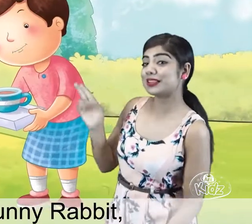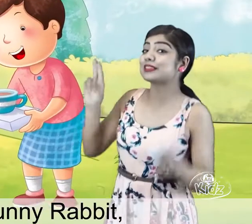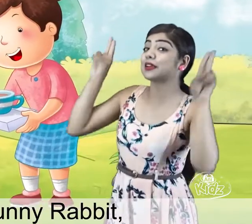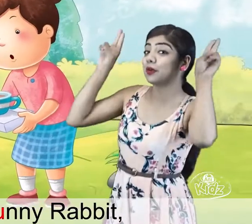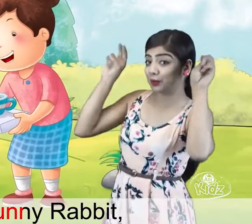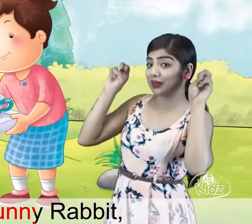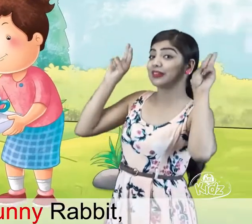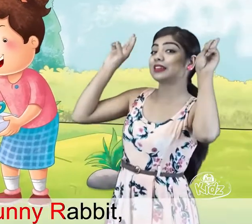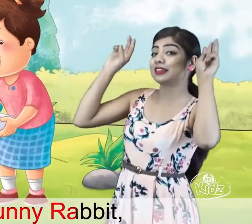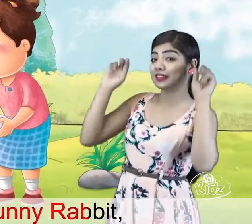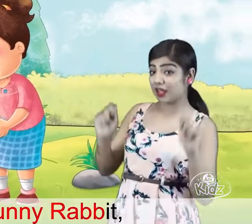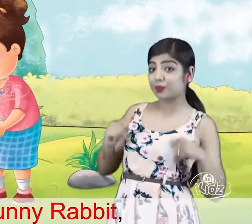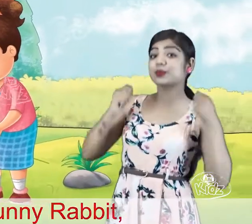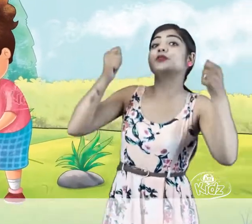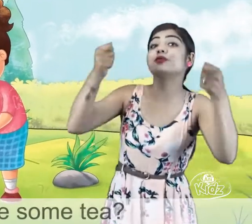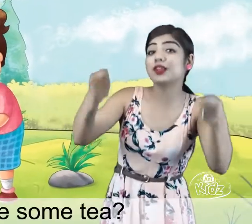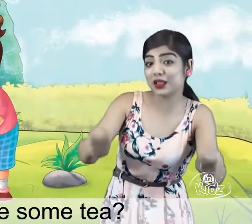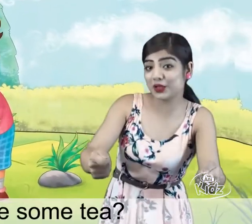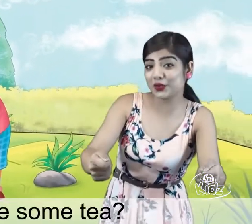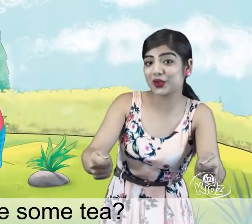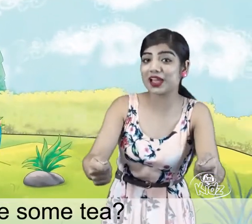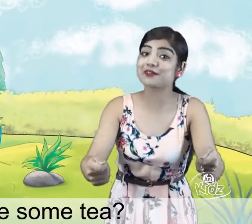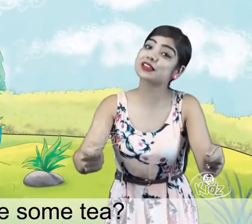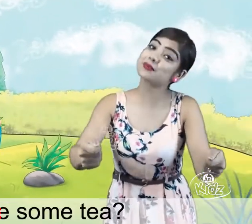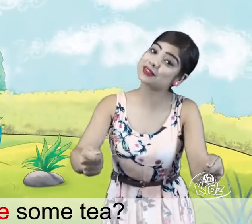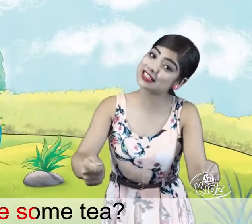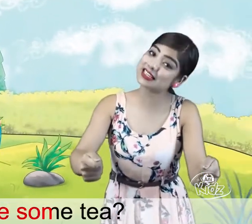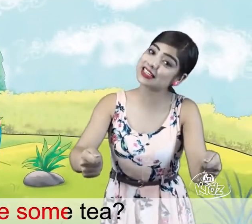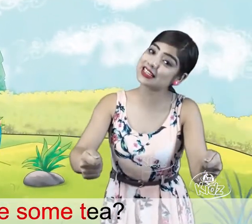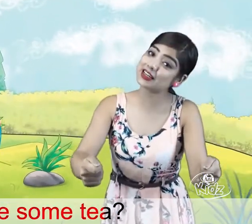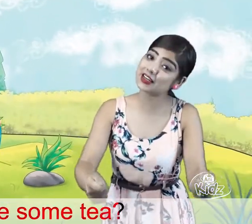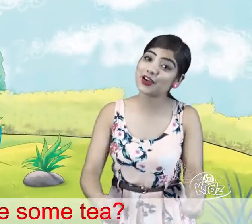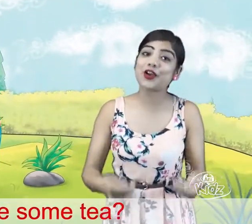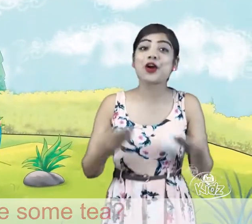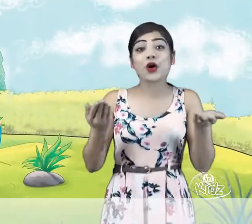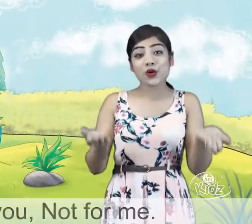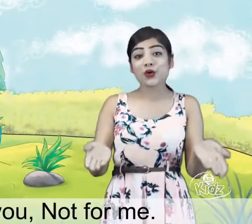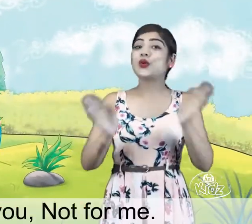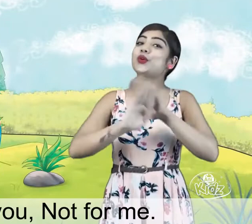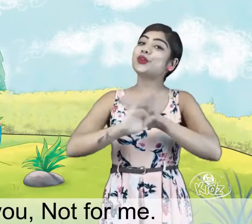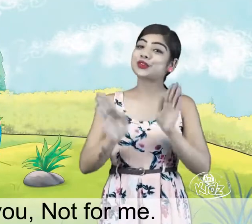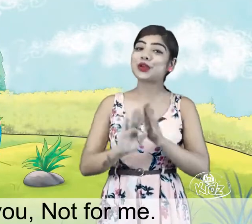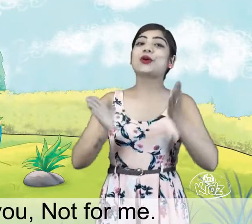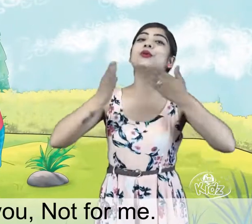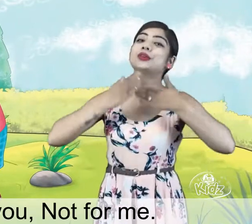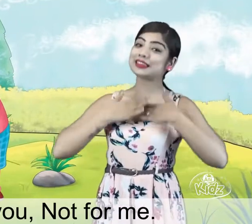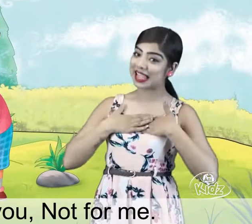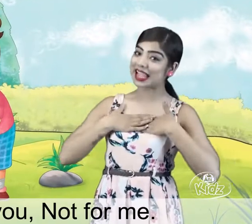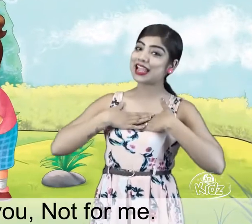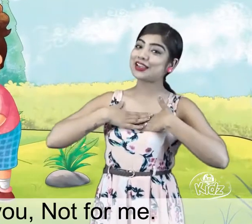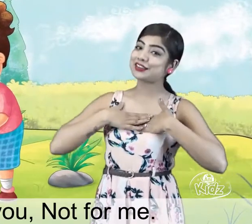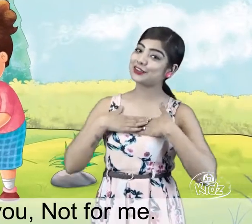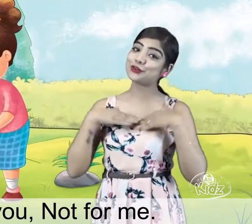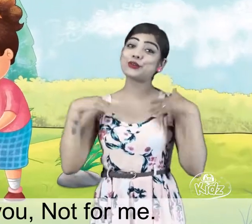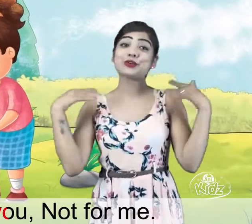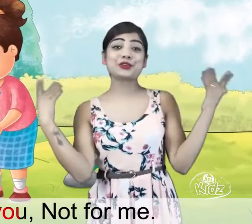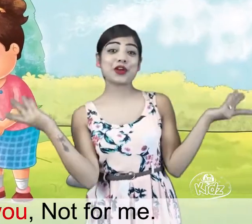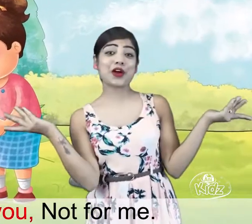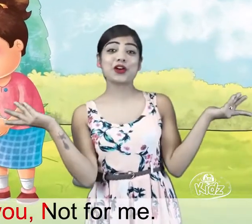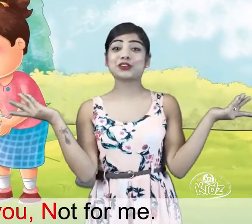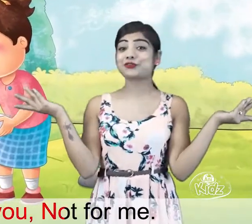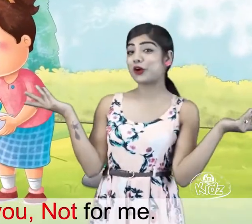Hello, Mr. Bunny Rabbit, will you have some tea? Oh no, thank